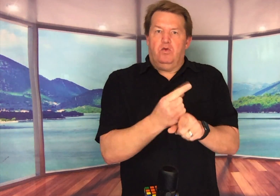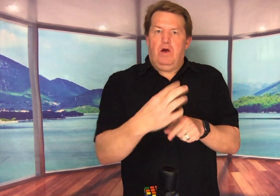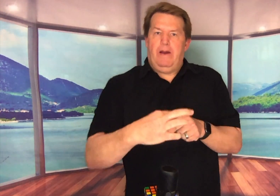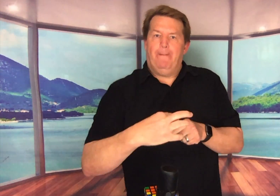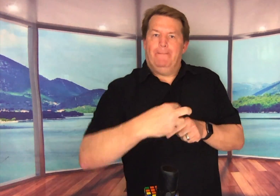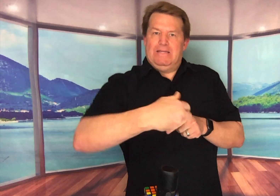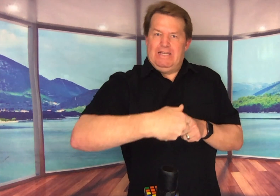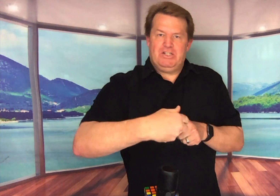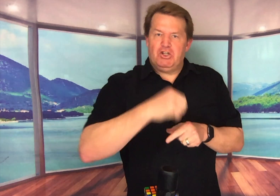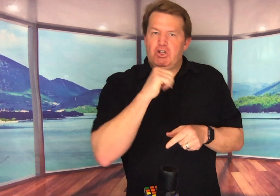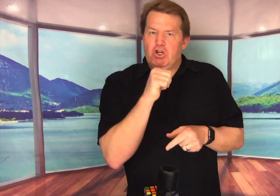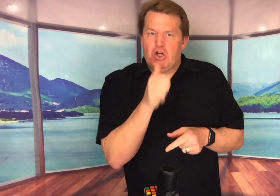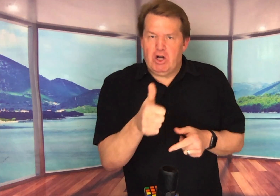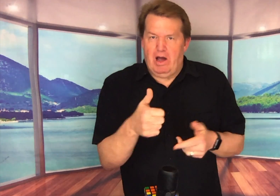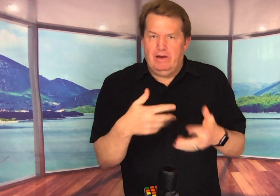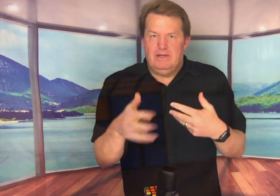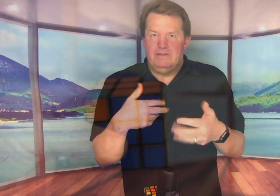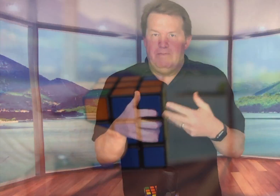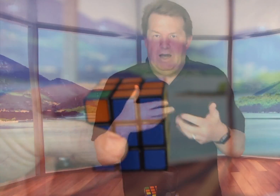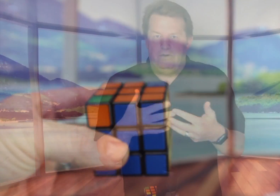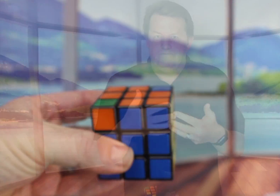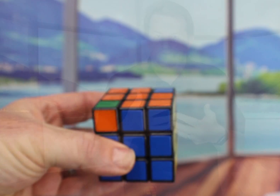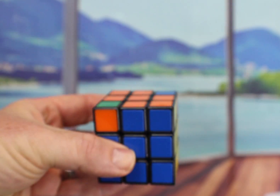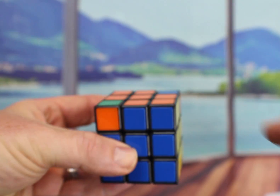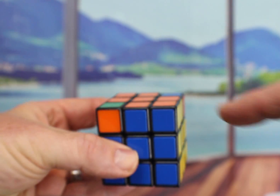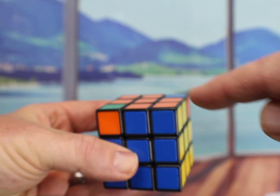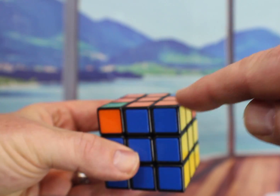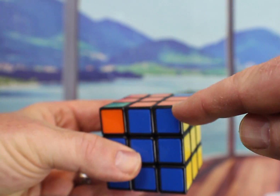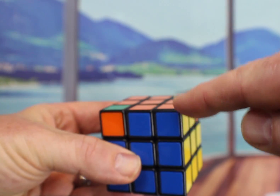right position or not. It doesn't matter.